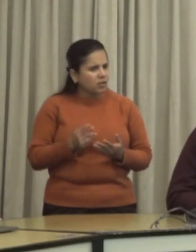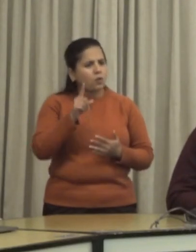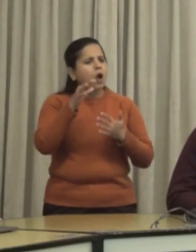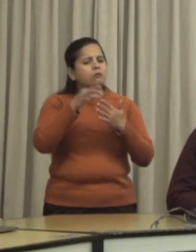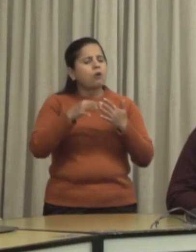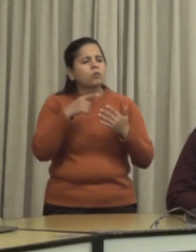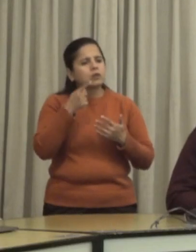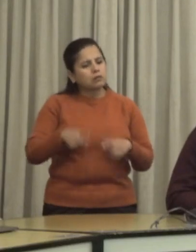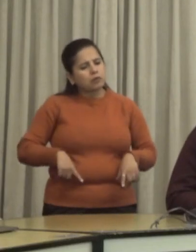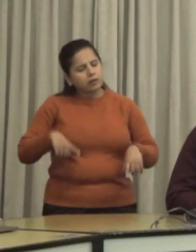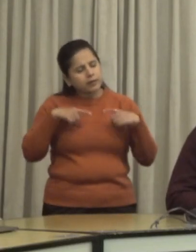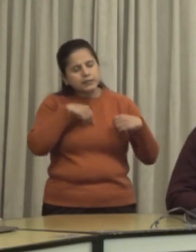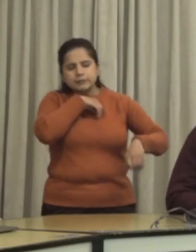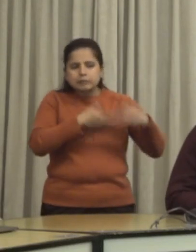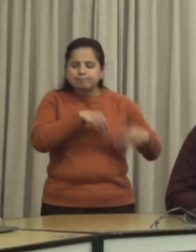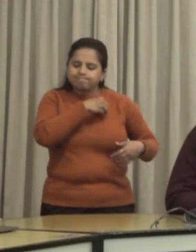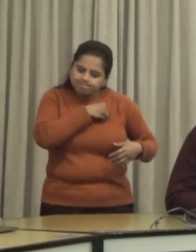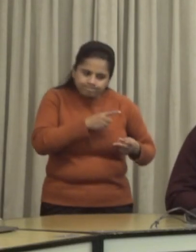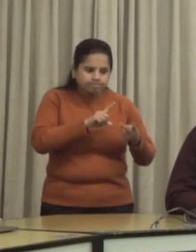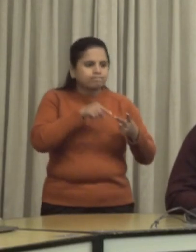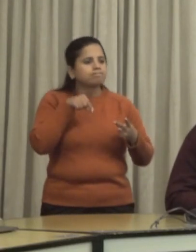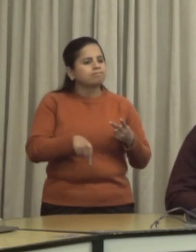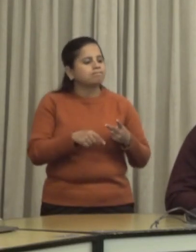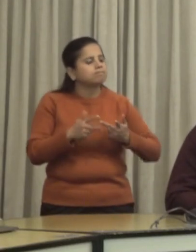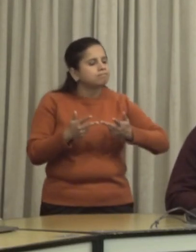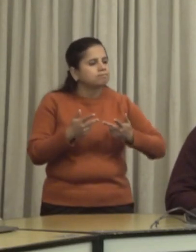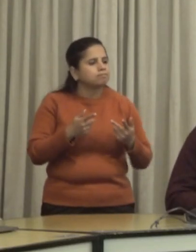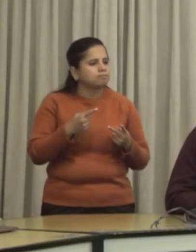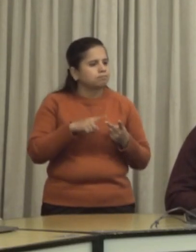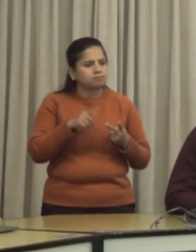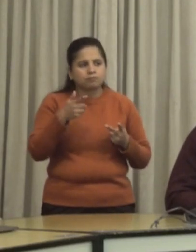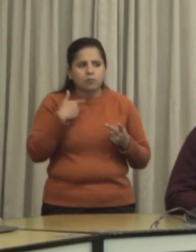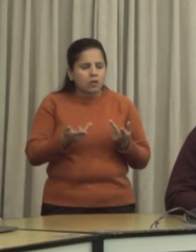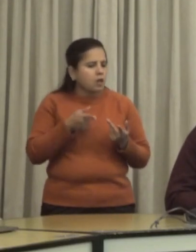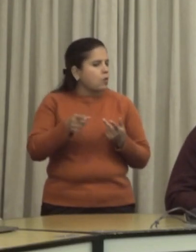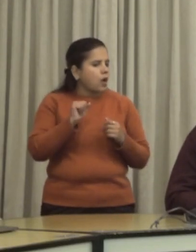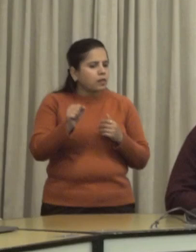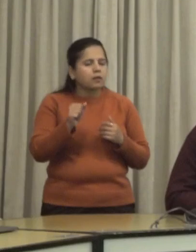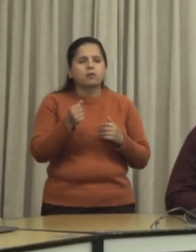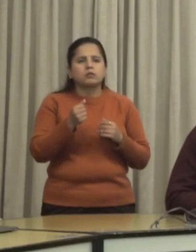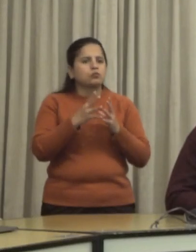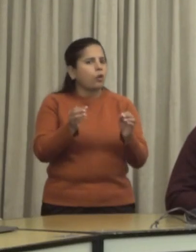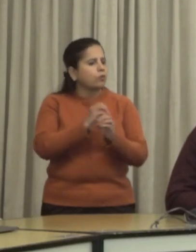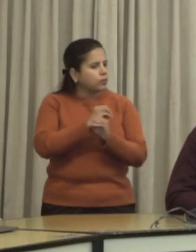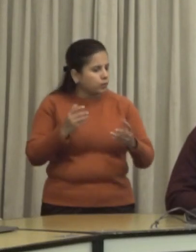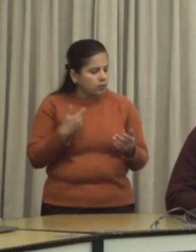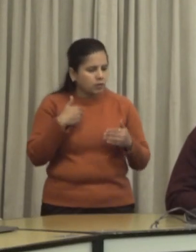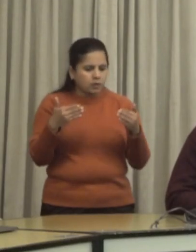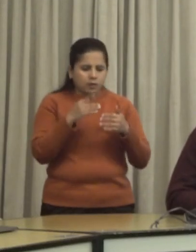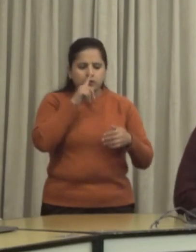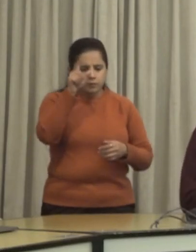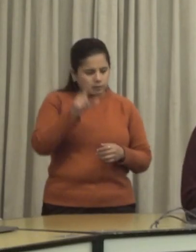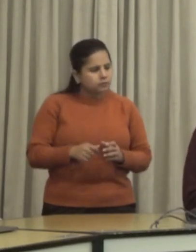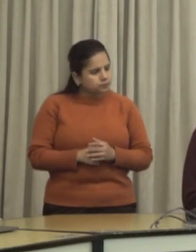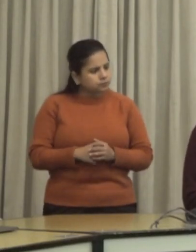option is to live a life of suffering. Their second option is to die suffering. They don't have treatment options. I met a lady,